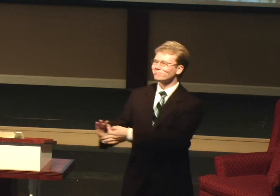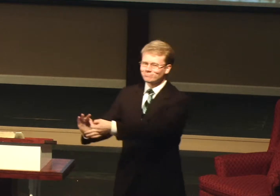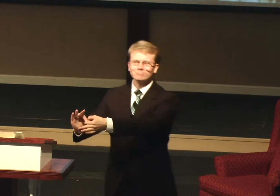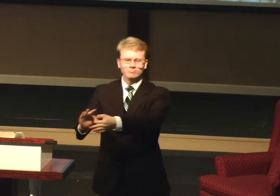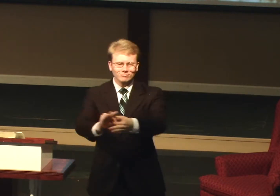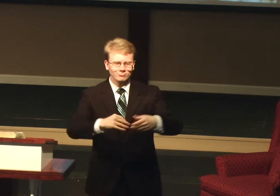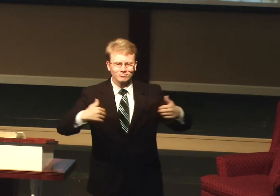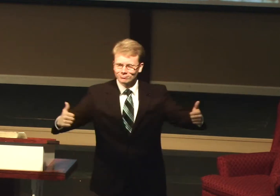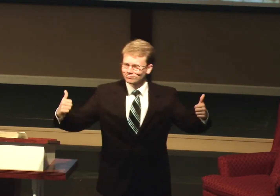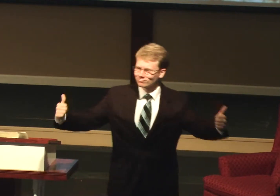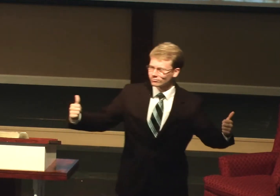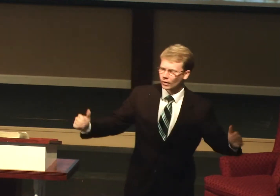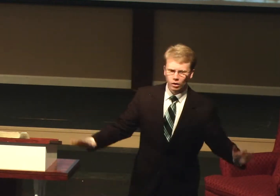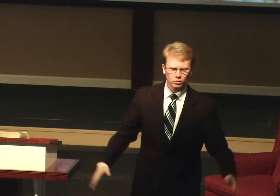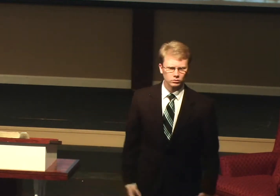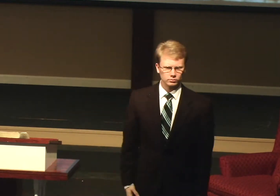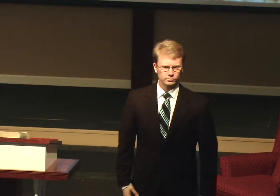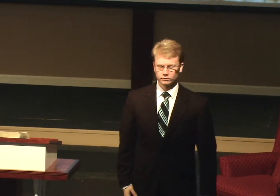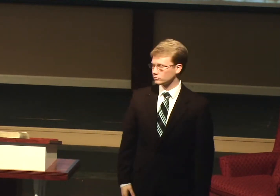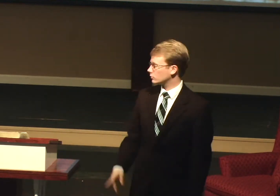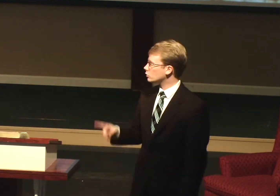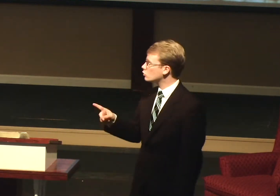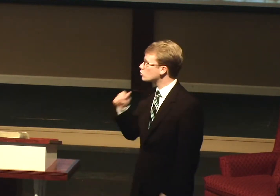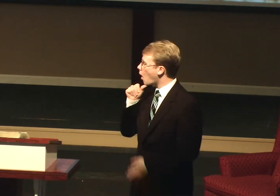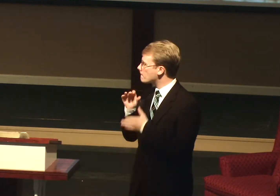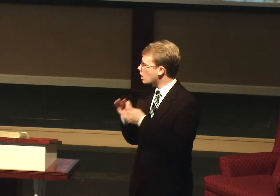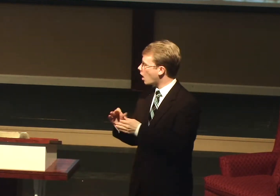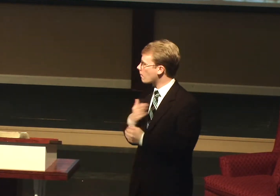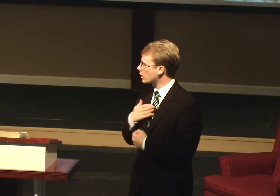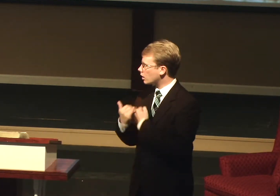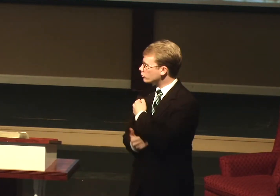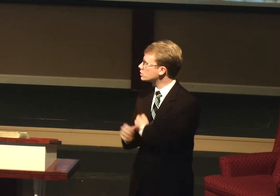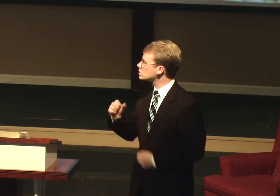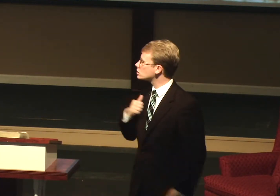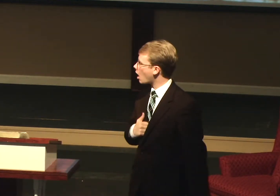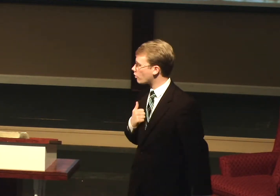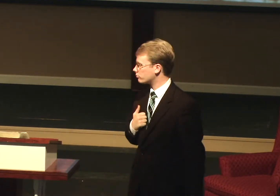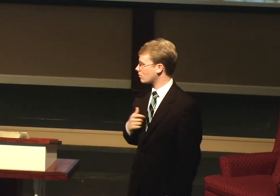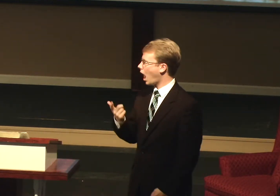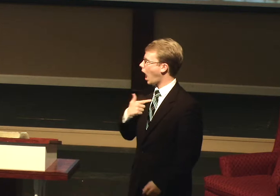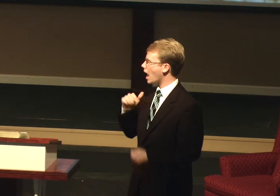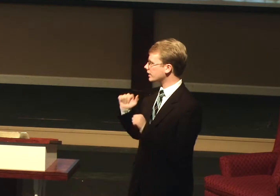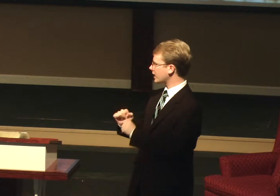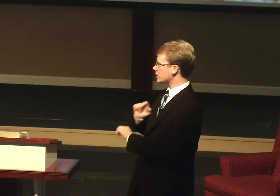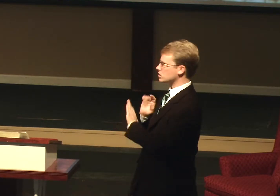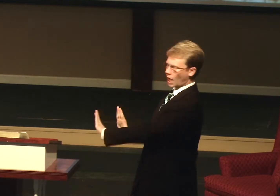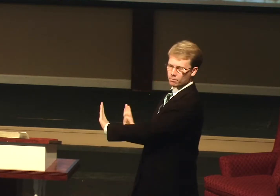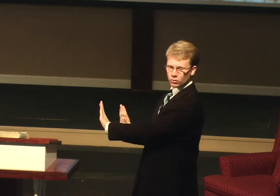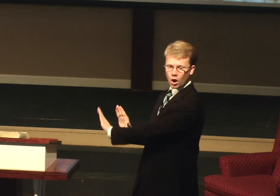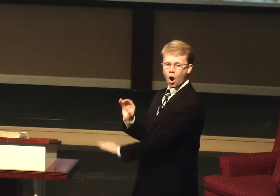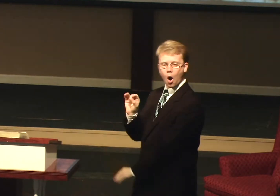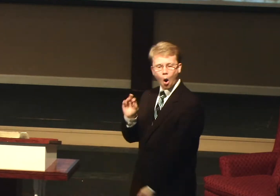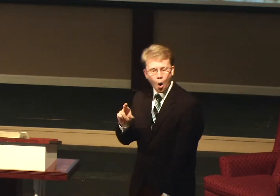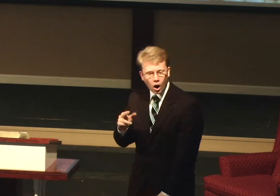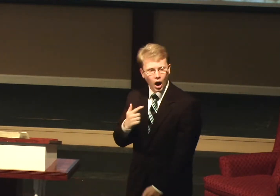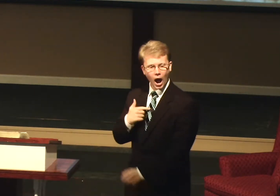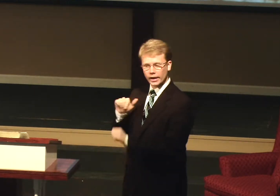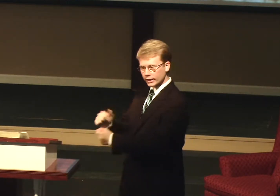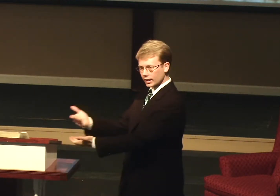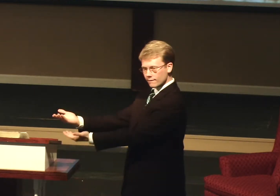earth, you know, surely there should be some unity among, no, you don't belong to this country. So therefore, as a